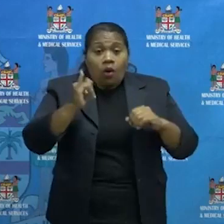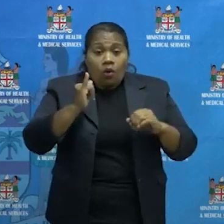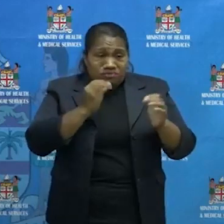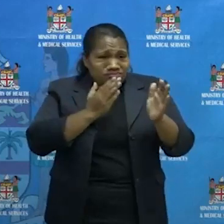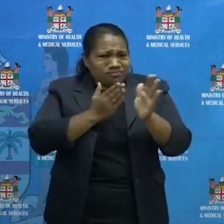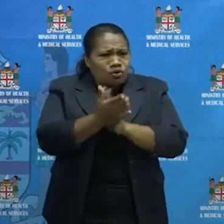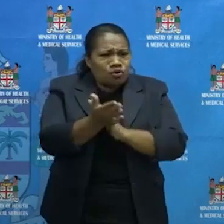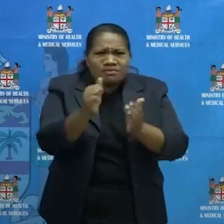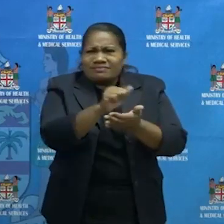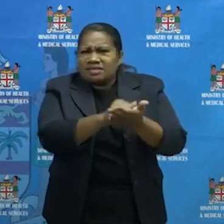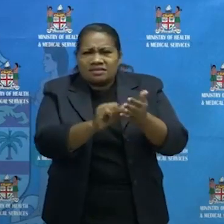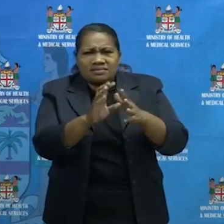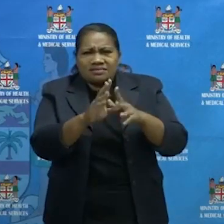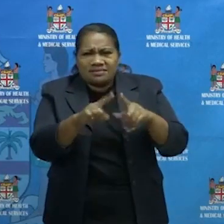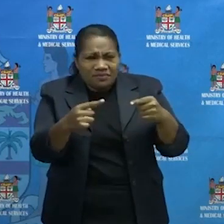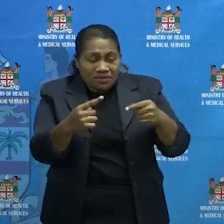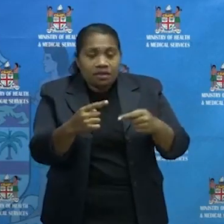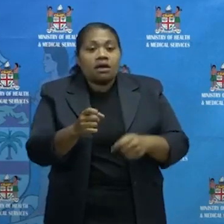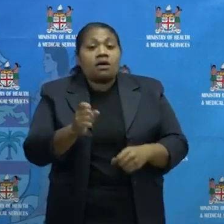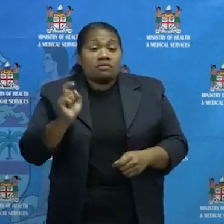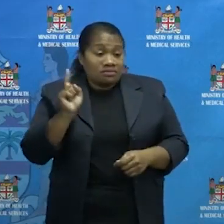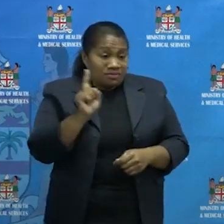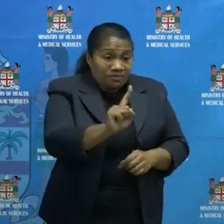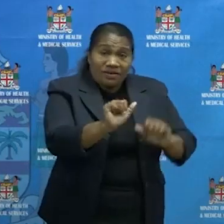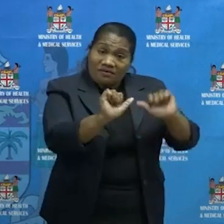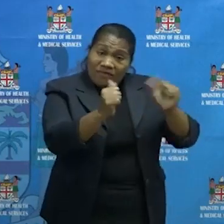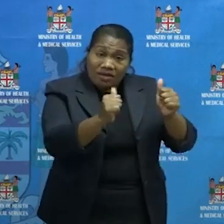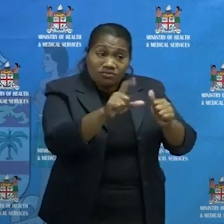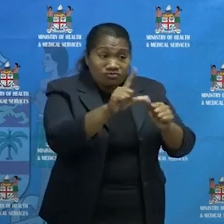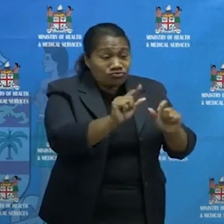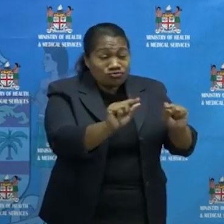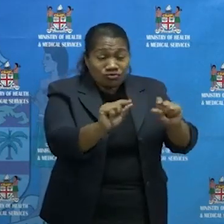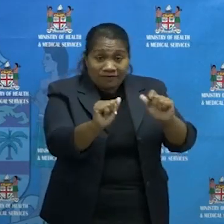service, head home straight after.